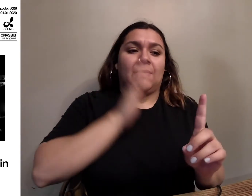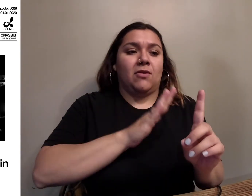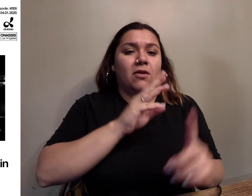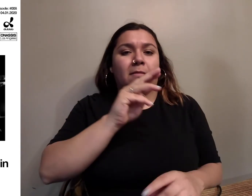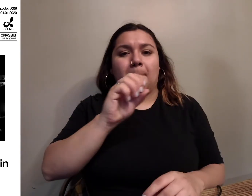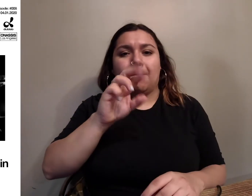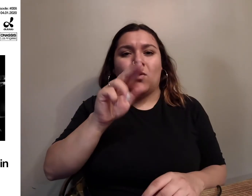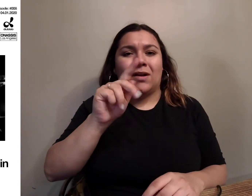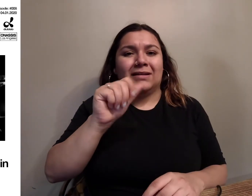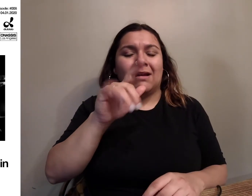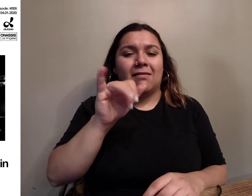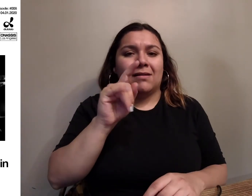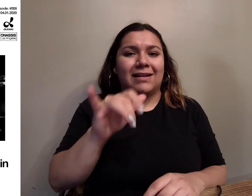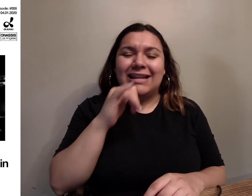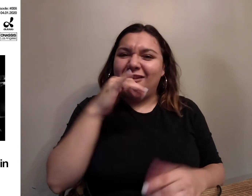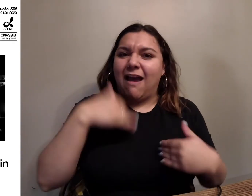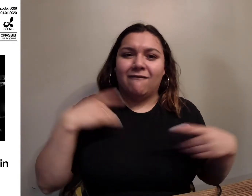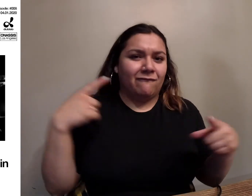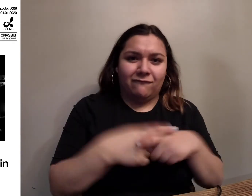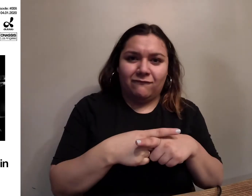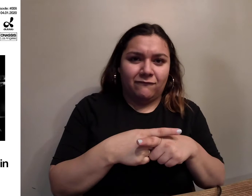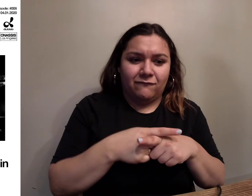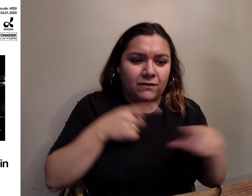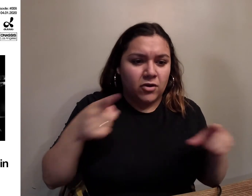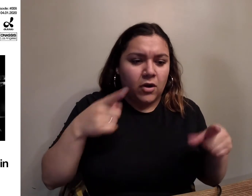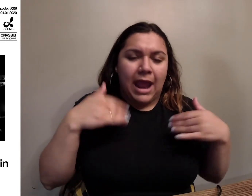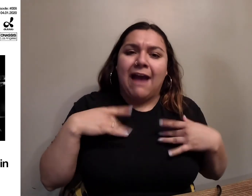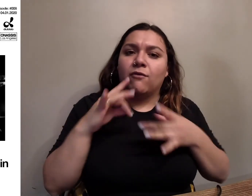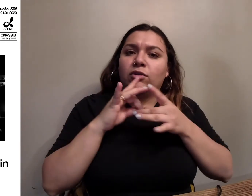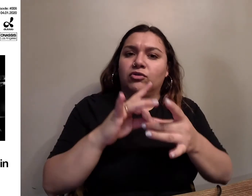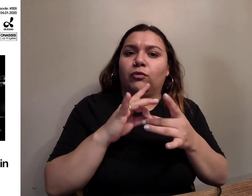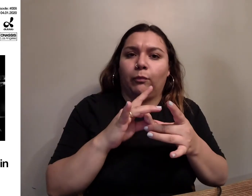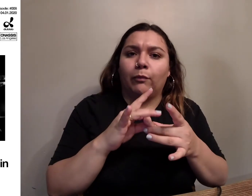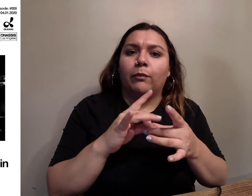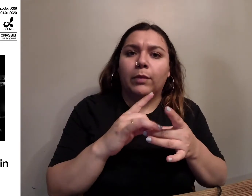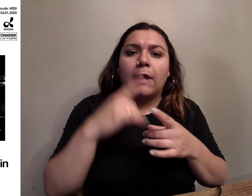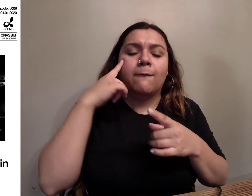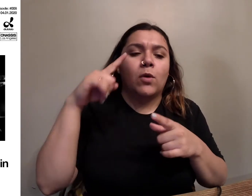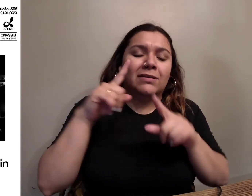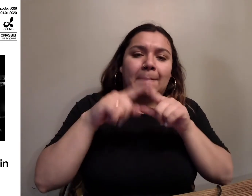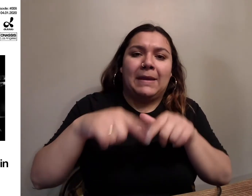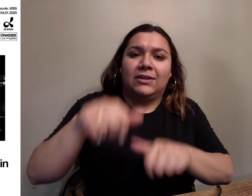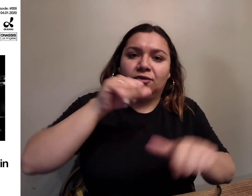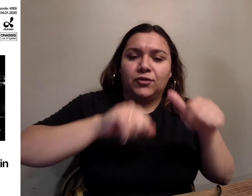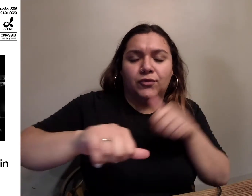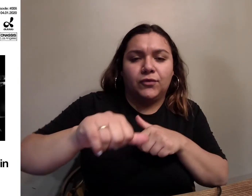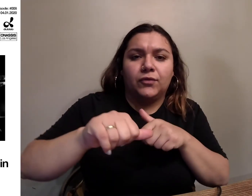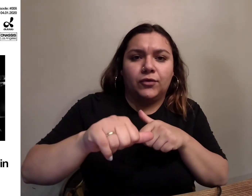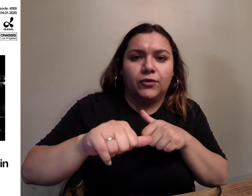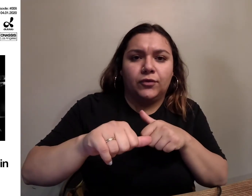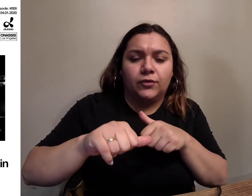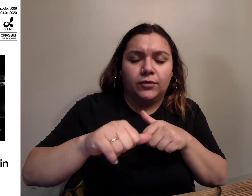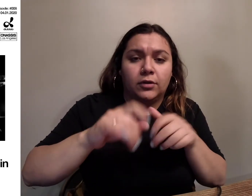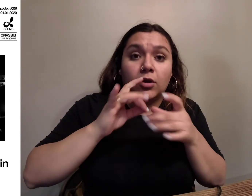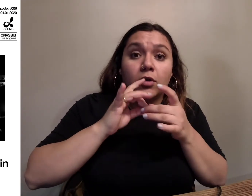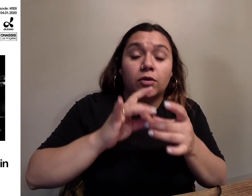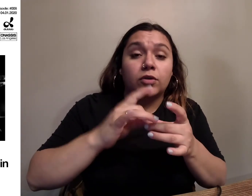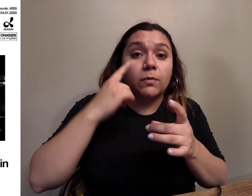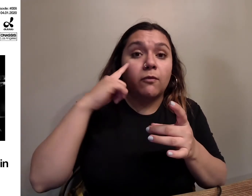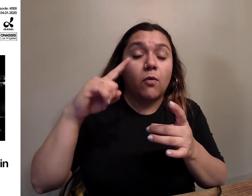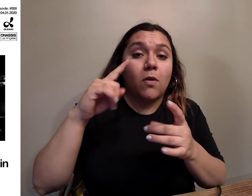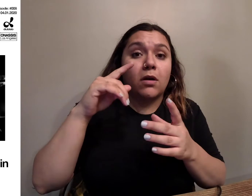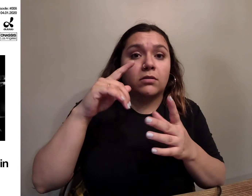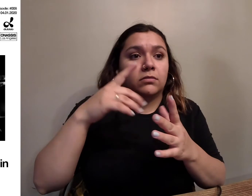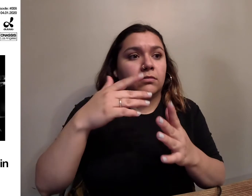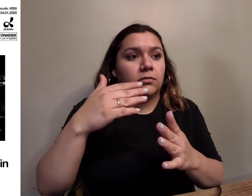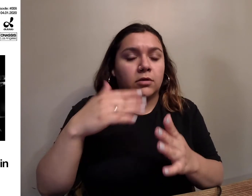there's not a contradiction between those two things. There's a relation of interdependence. It's only in relationship to the